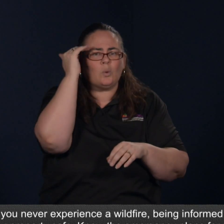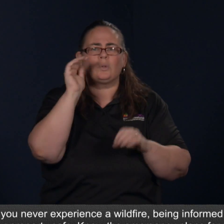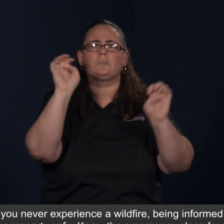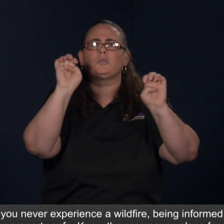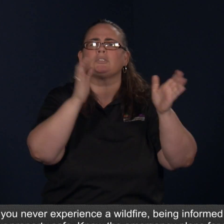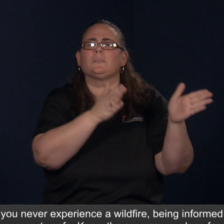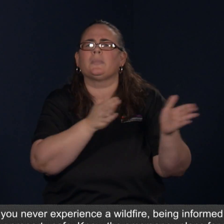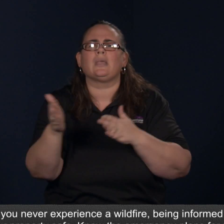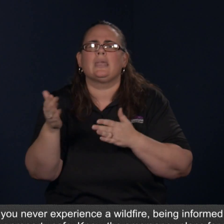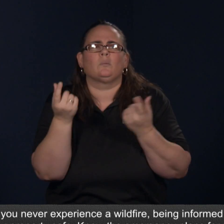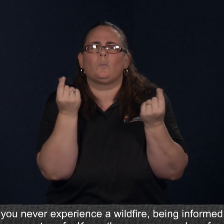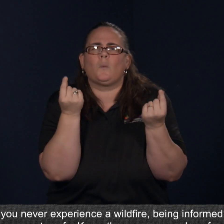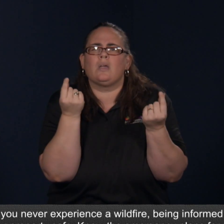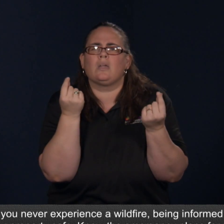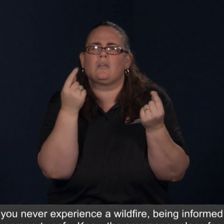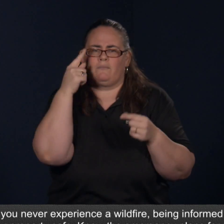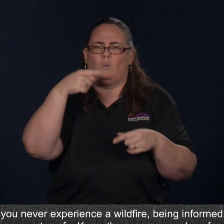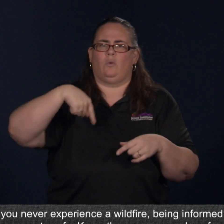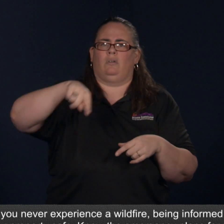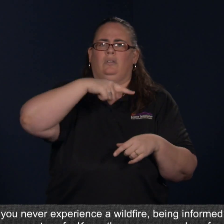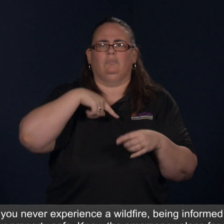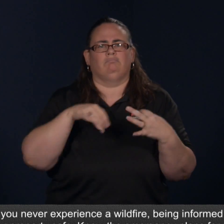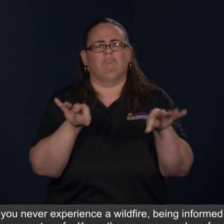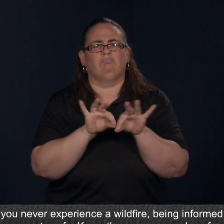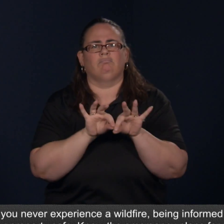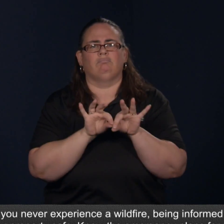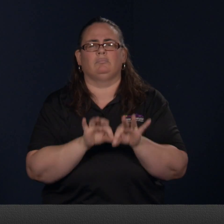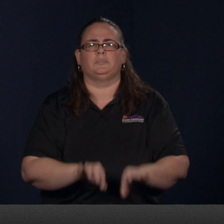Know the emergency plans for your area.